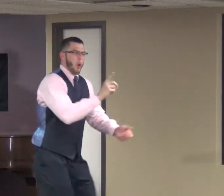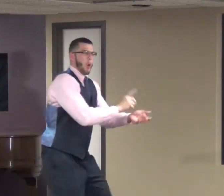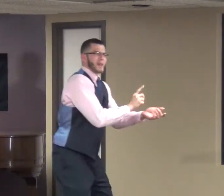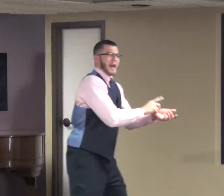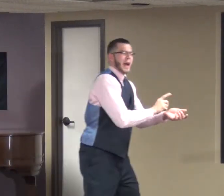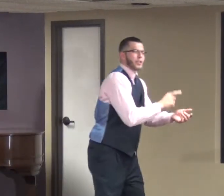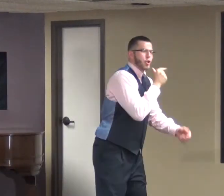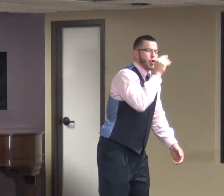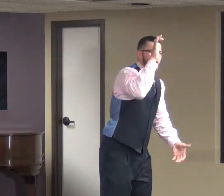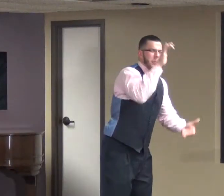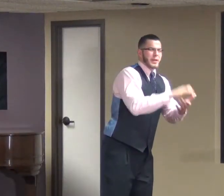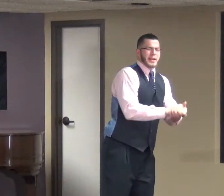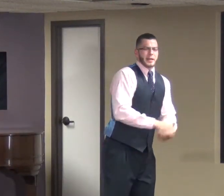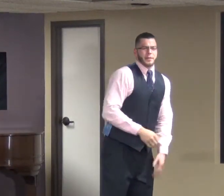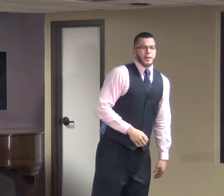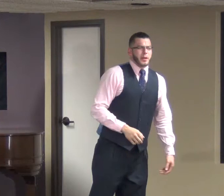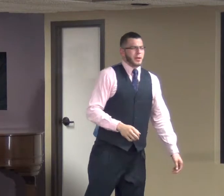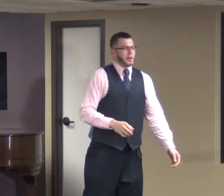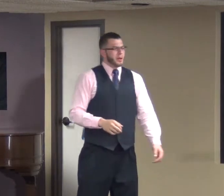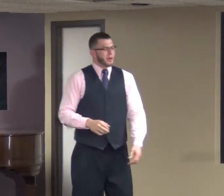Or doctor, who do you believe?